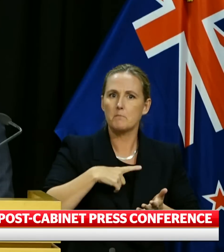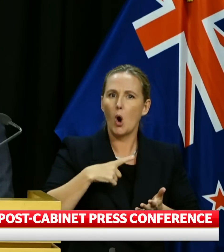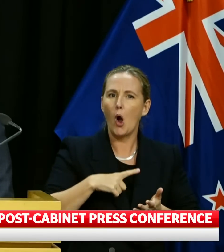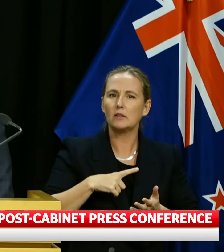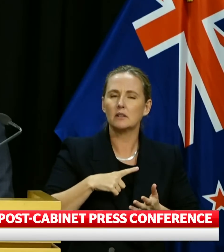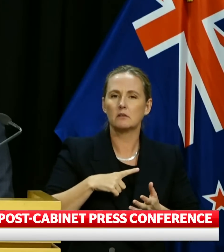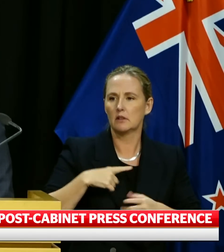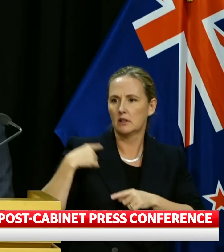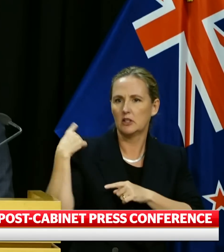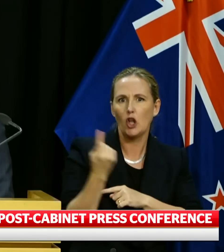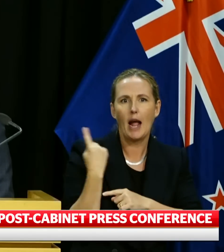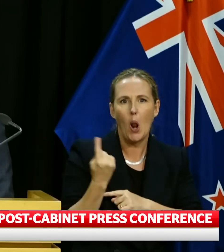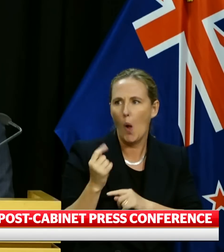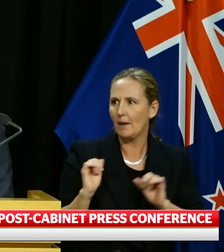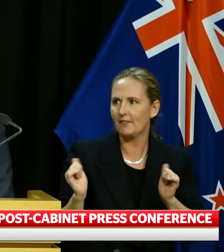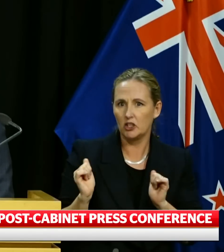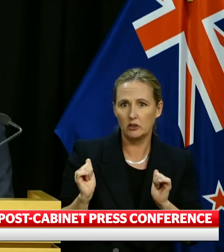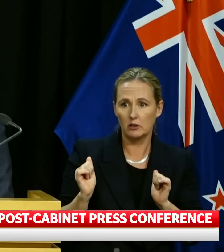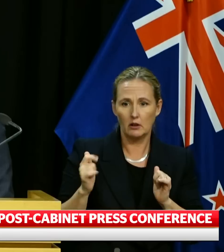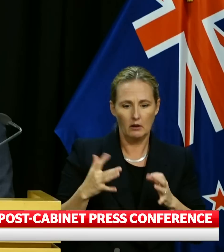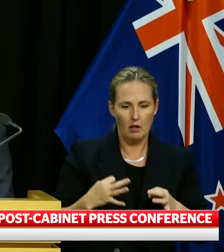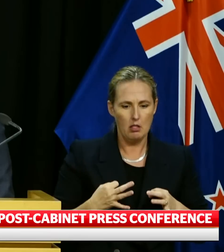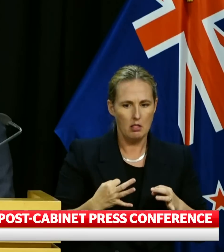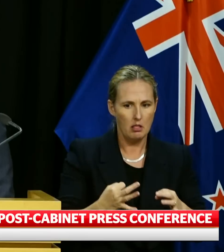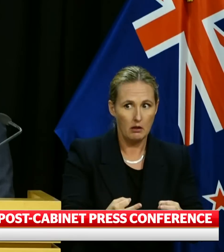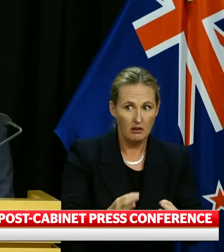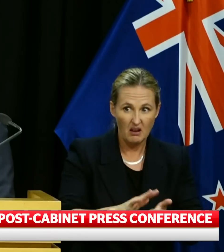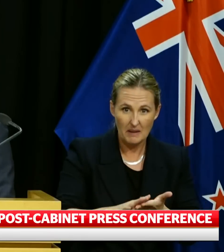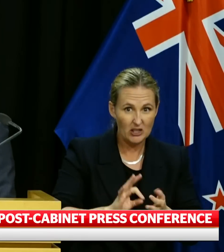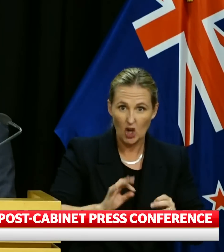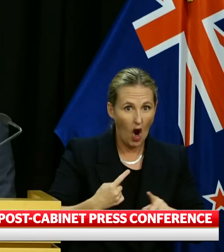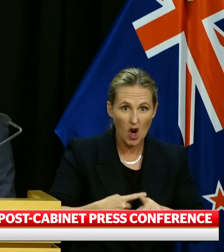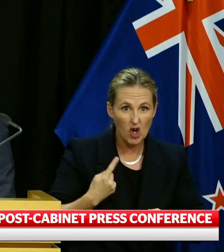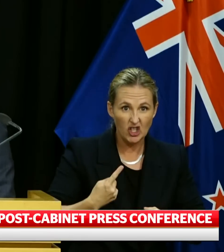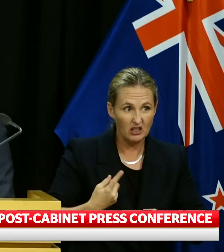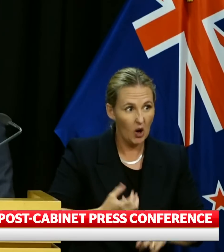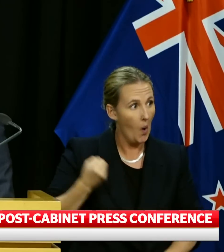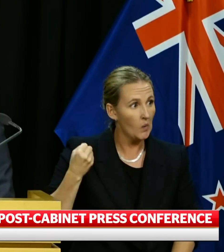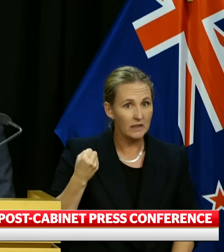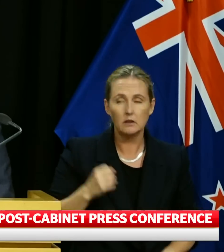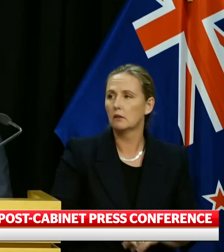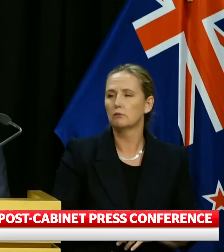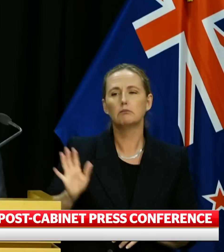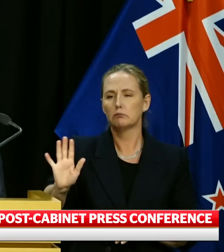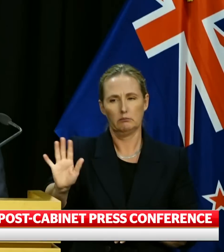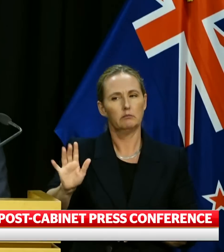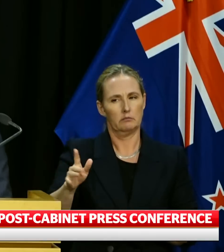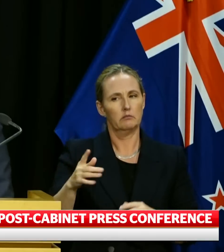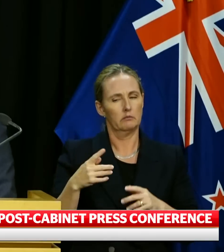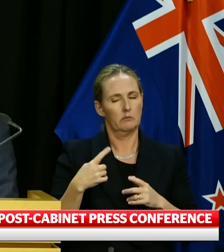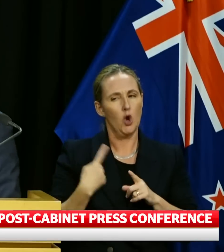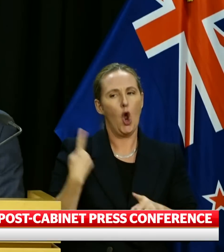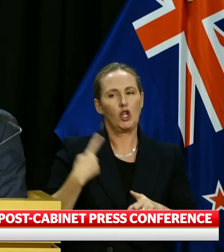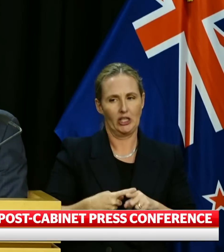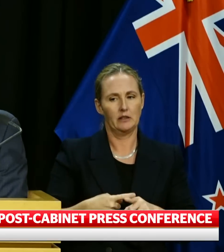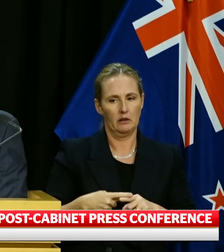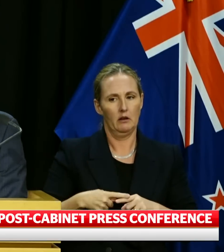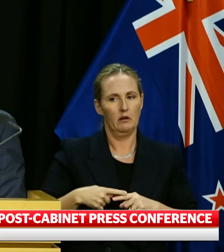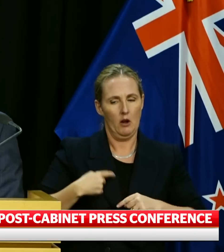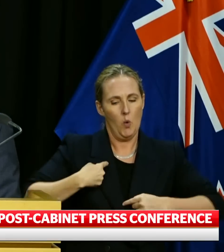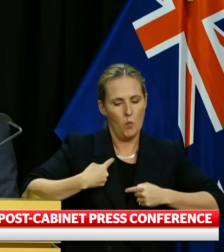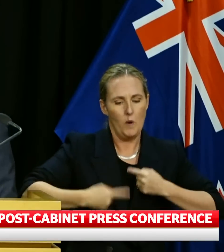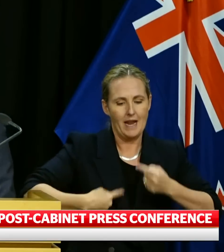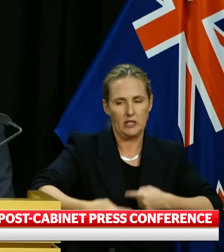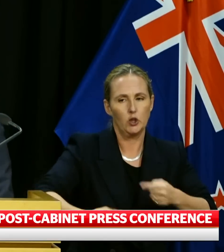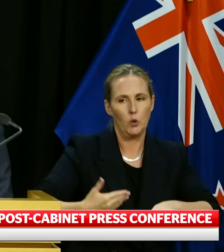haven't heard anything since. Is it not urgent? It is urgent, and we continue to work together on it. I don't have any announcements to make on it, but we've